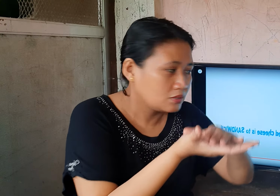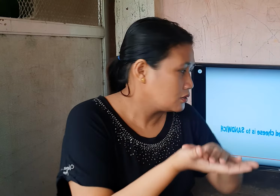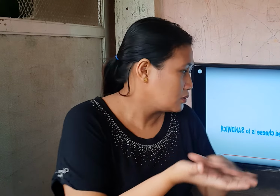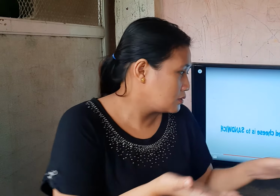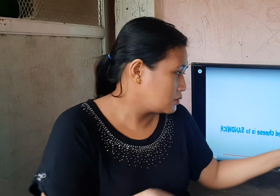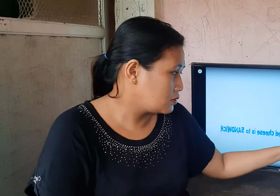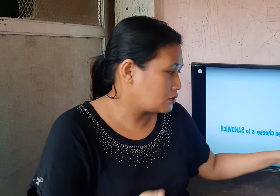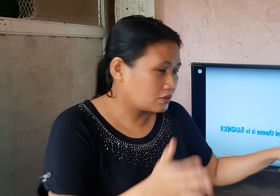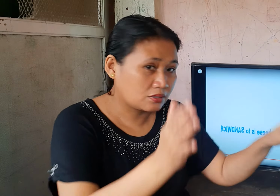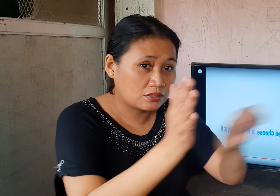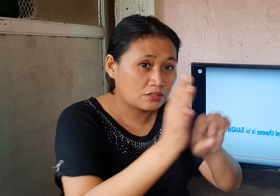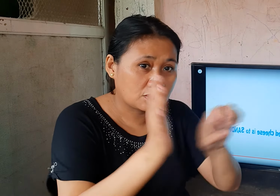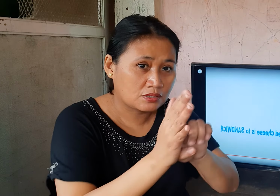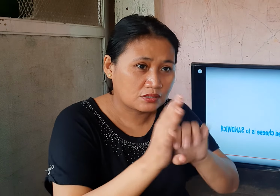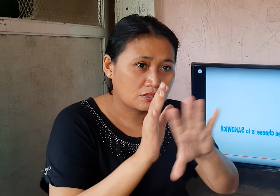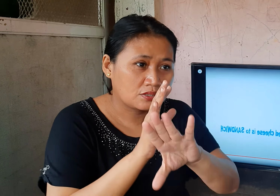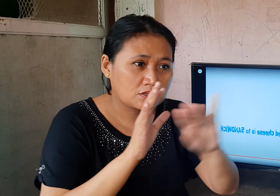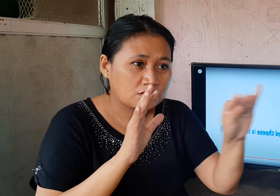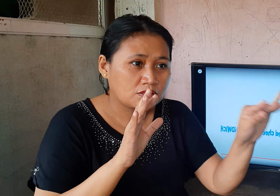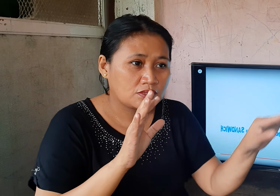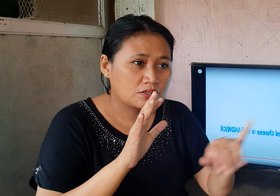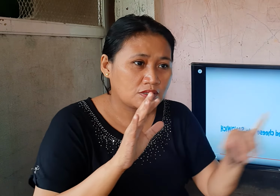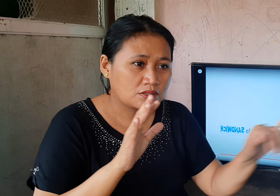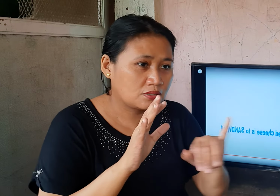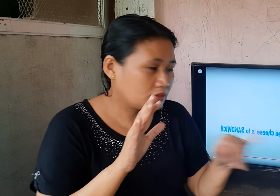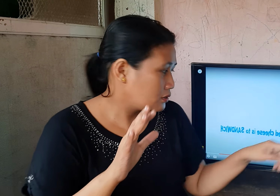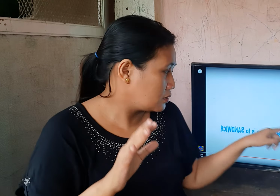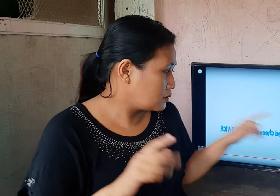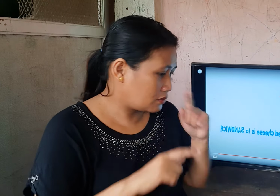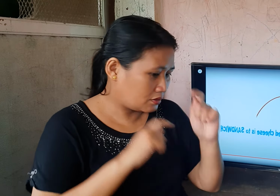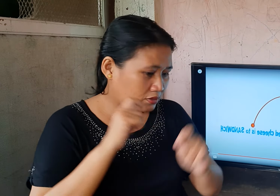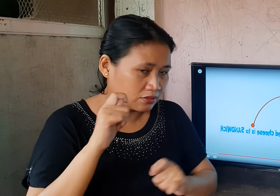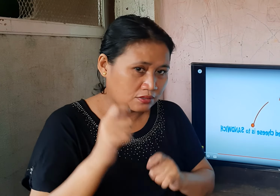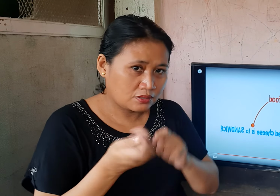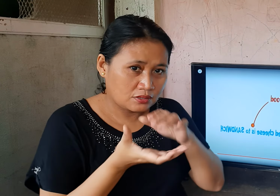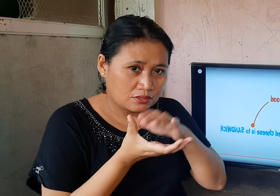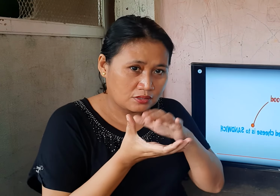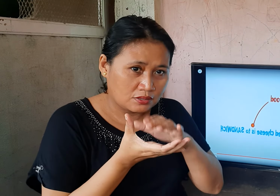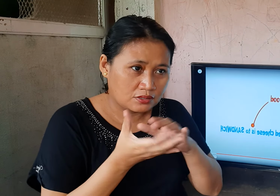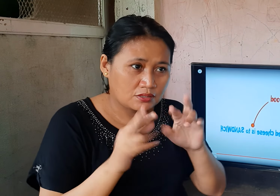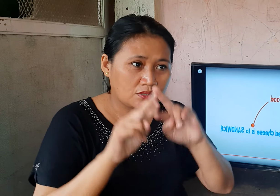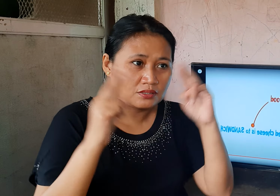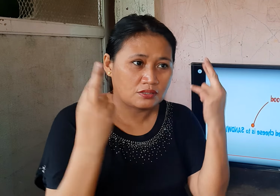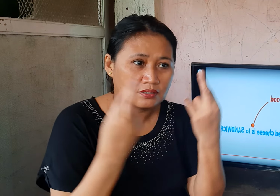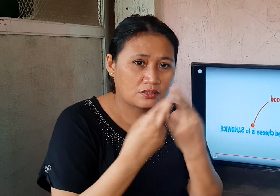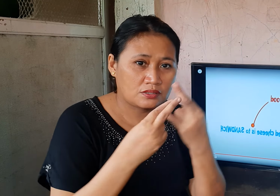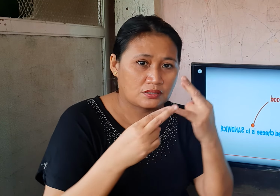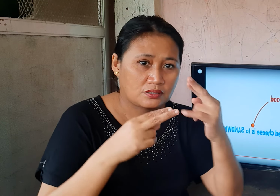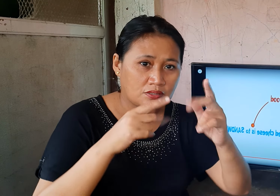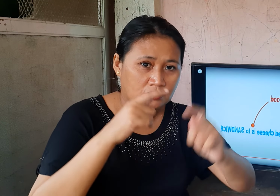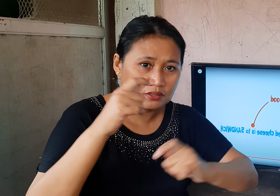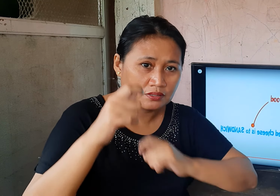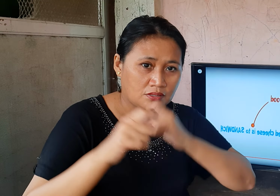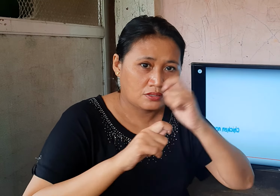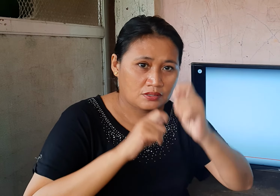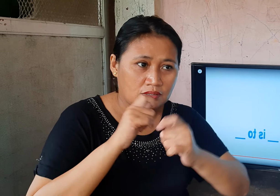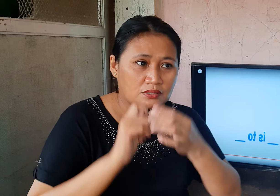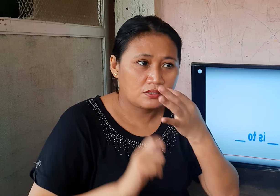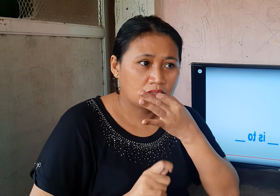soup, just like grilled cheese is a type of sandwich. The relationship? Types of food. So remember, analogies are